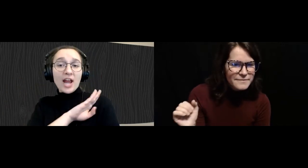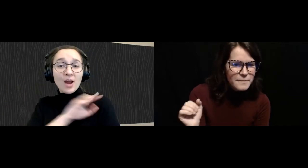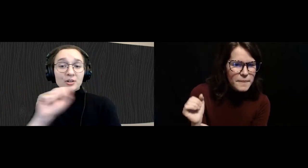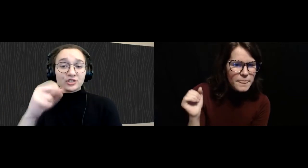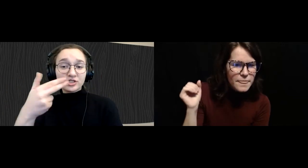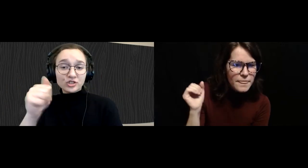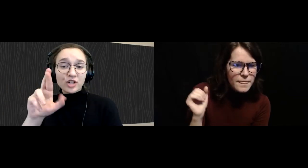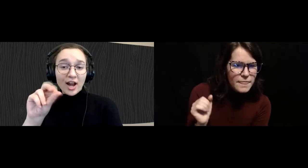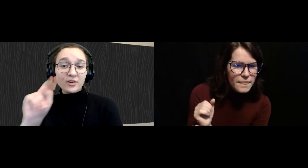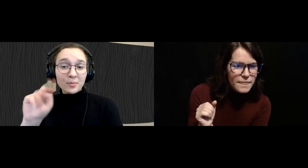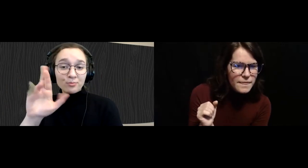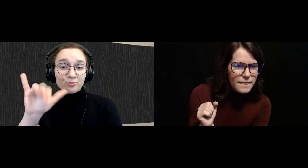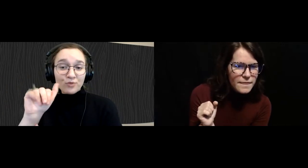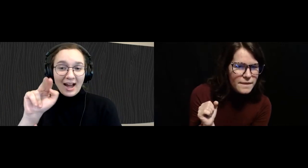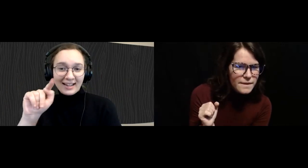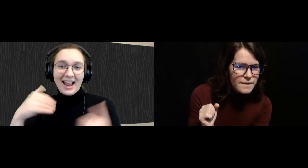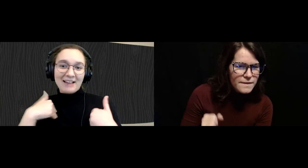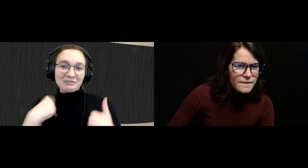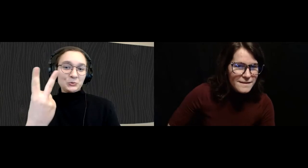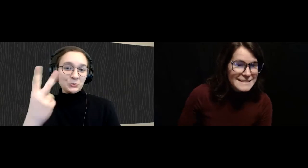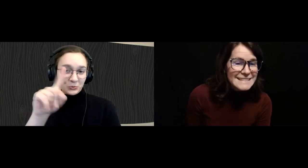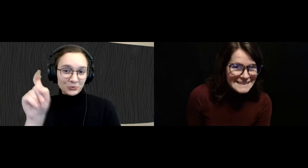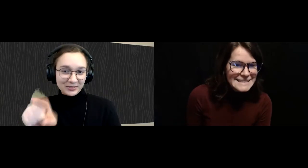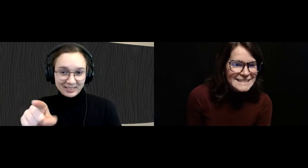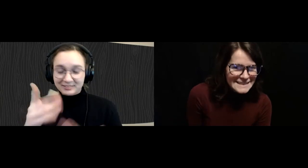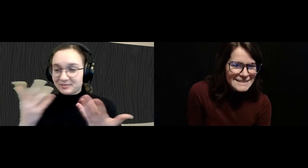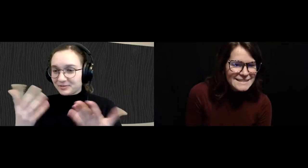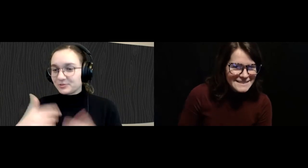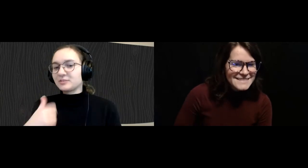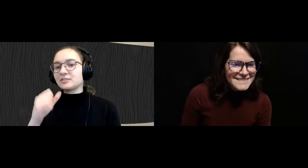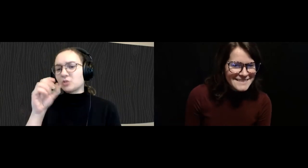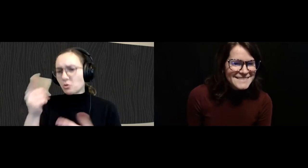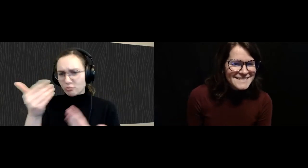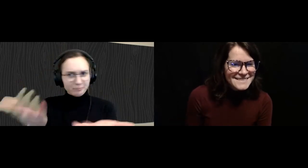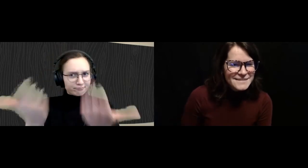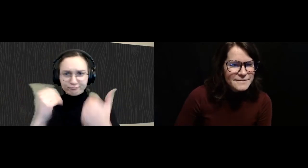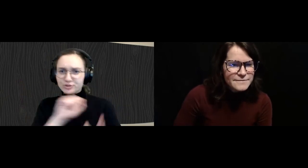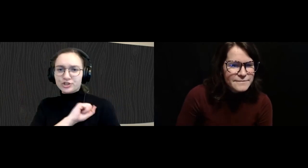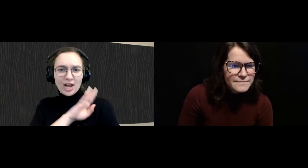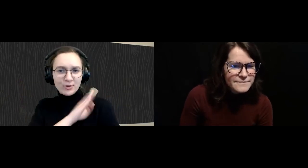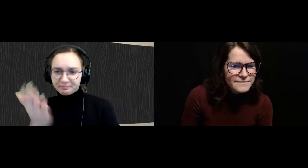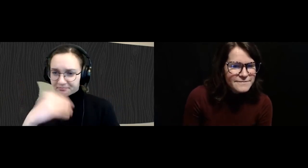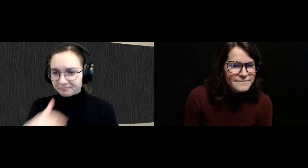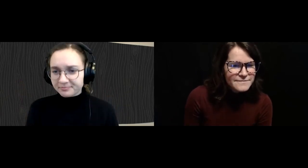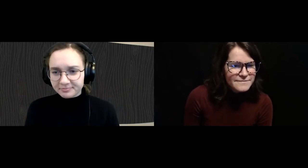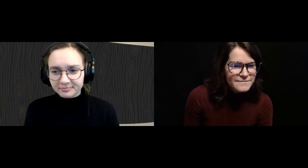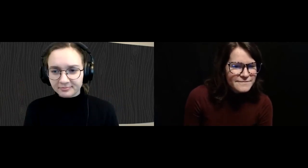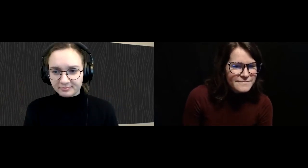Okay. I see Sharon Bryant has 2 questions. So come on,